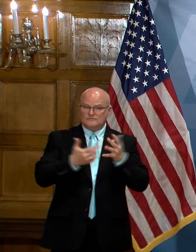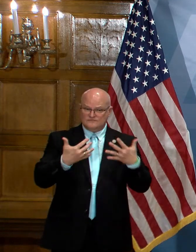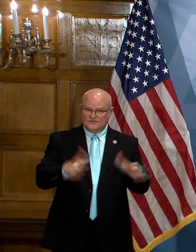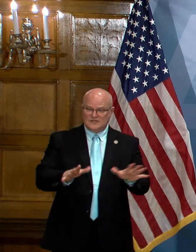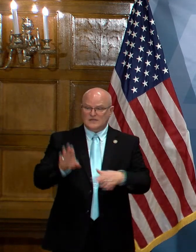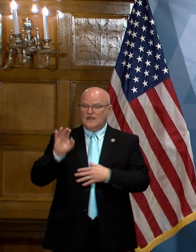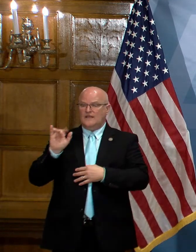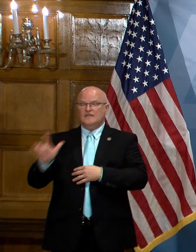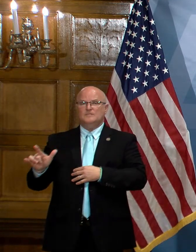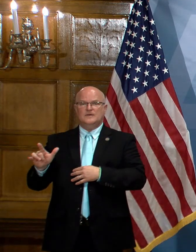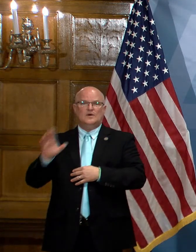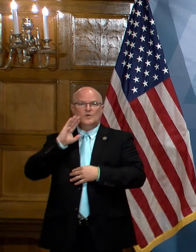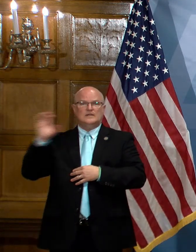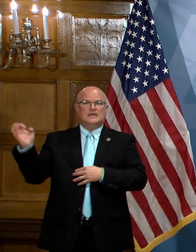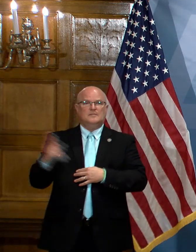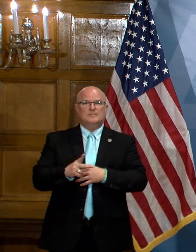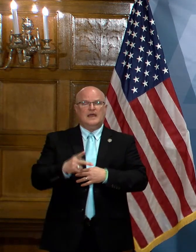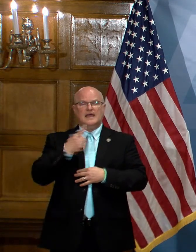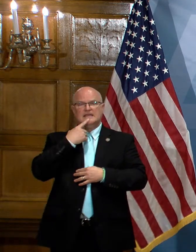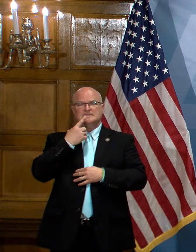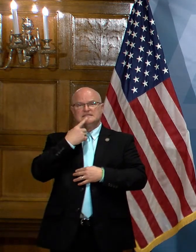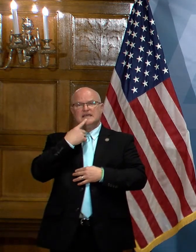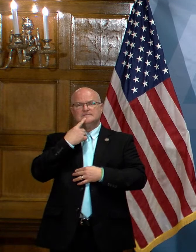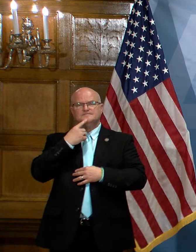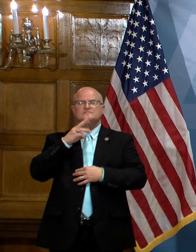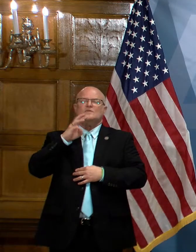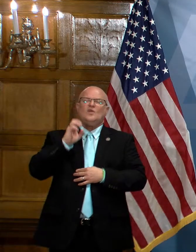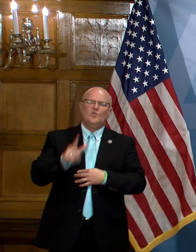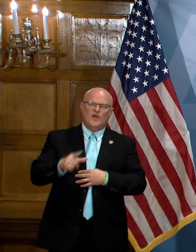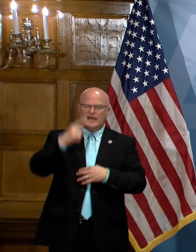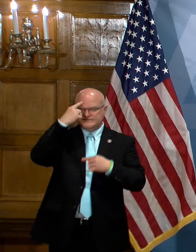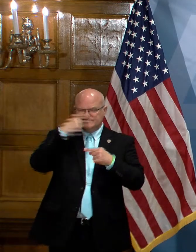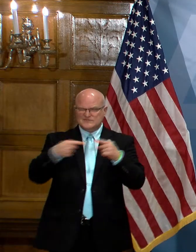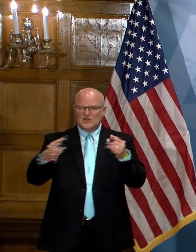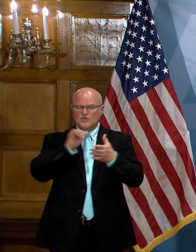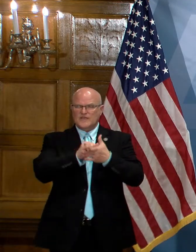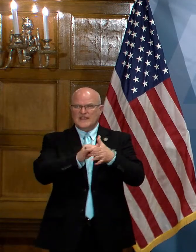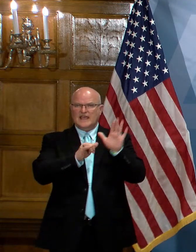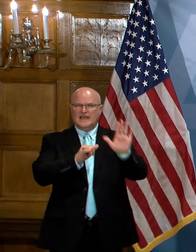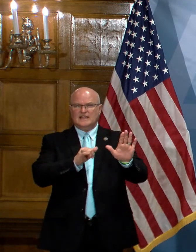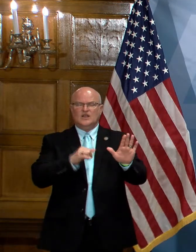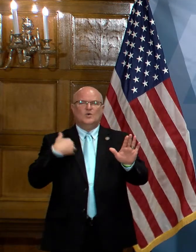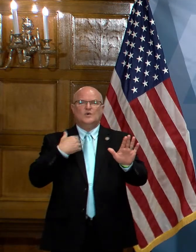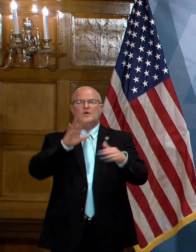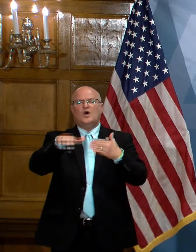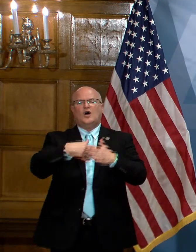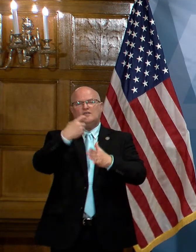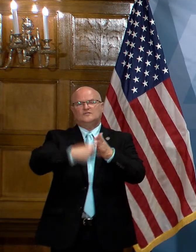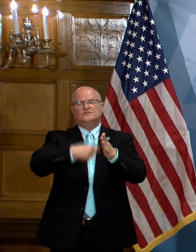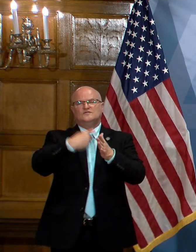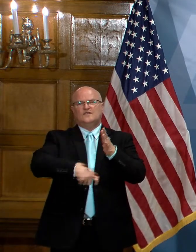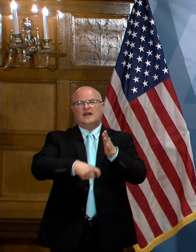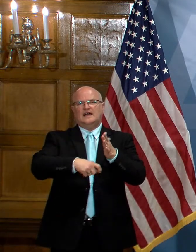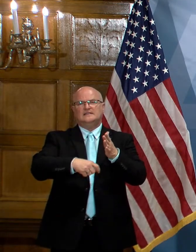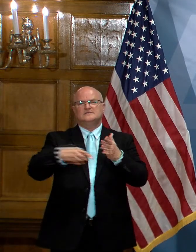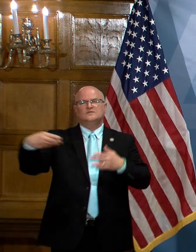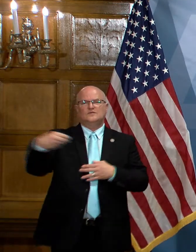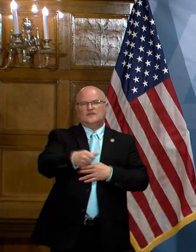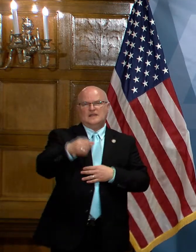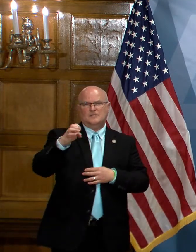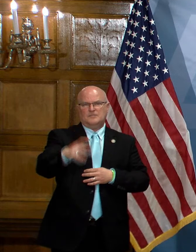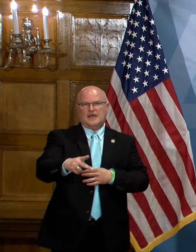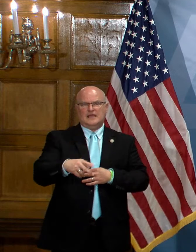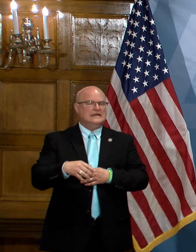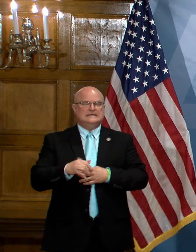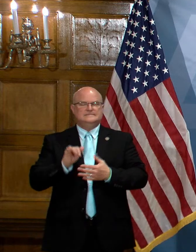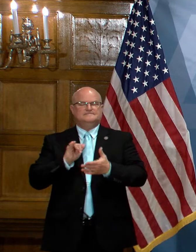the bill would come back and say, well, we disagree with that enforcement, we want all those fines refunded.